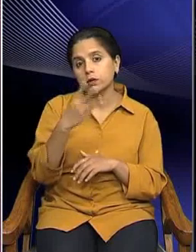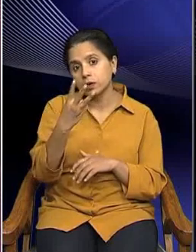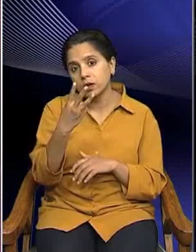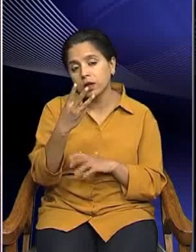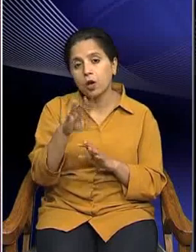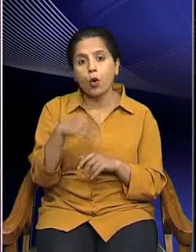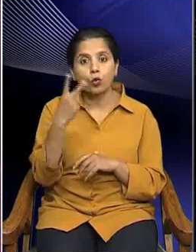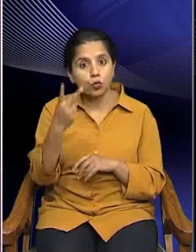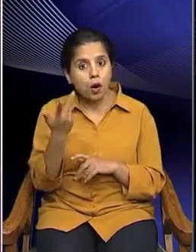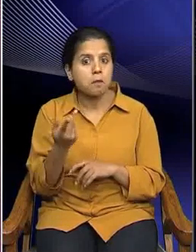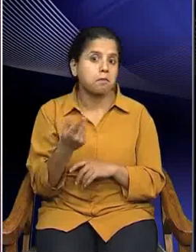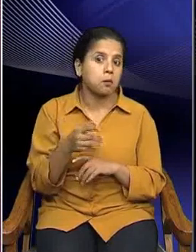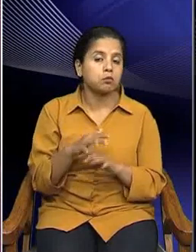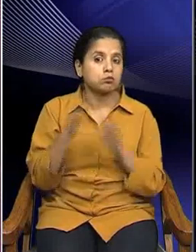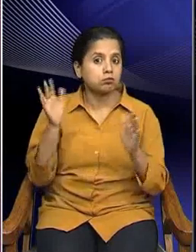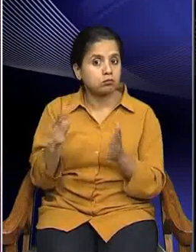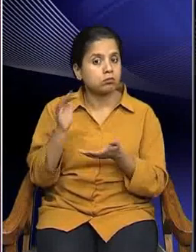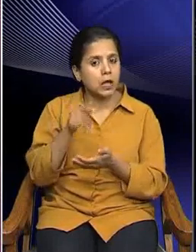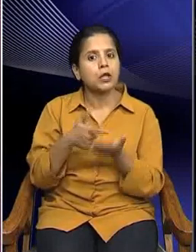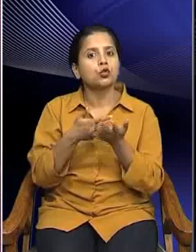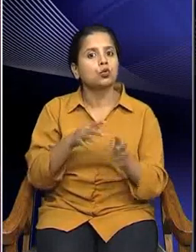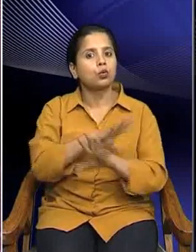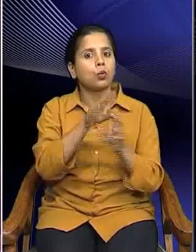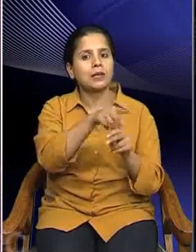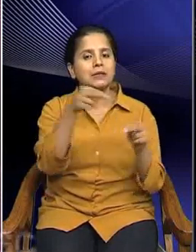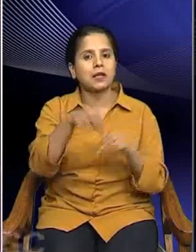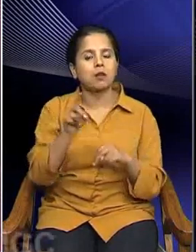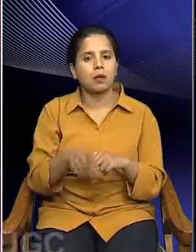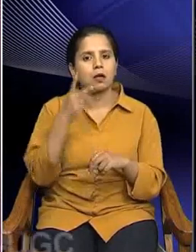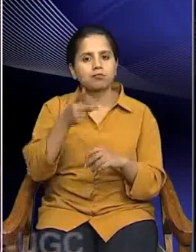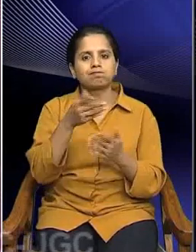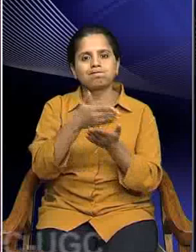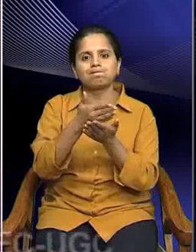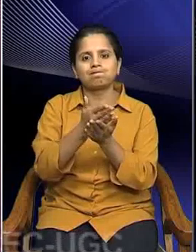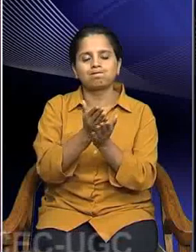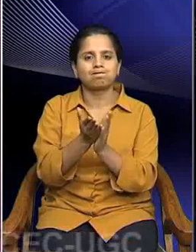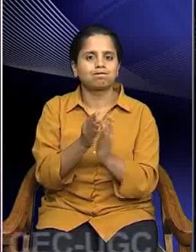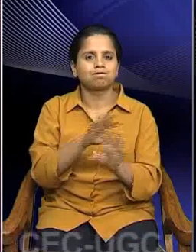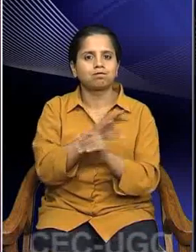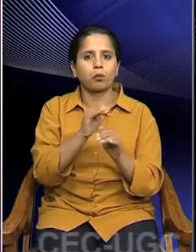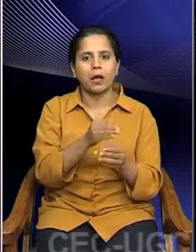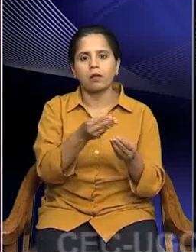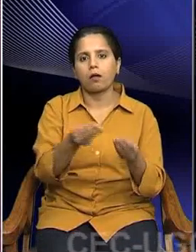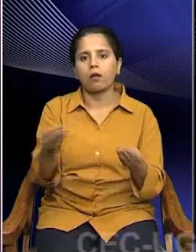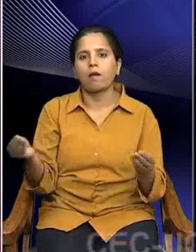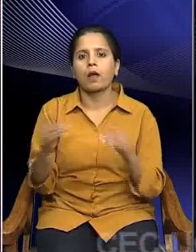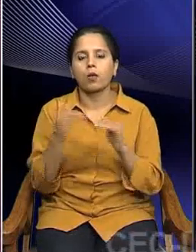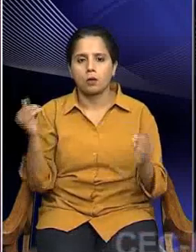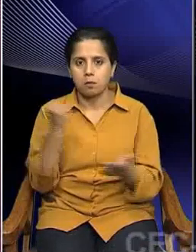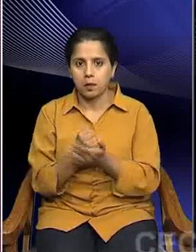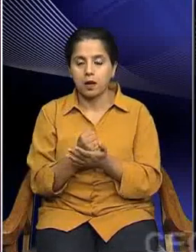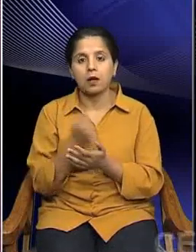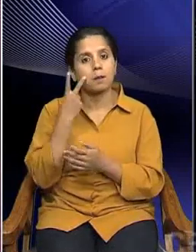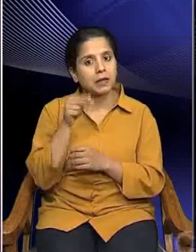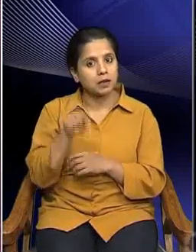or two kids, it means that the same resources need to be apportioned among all the number of children. Hence, the per